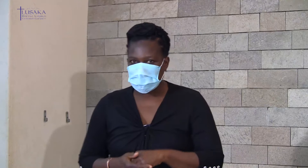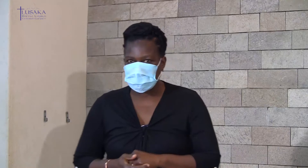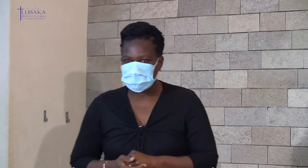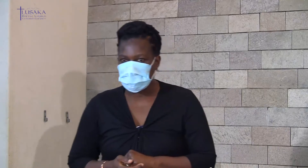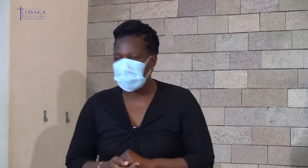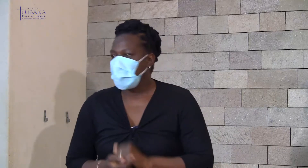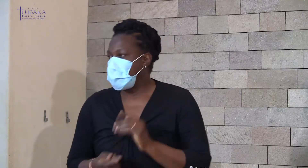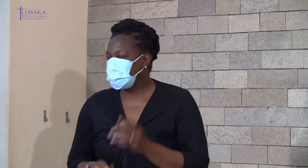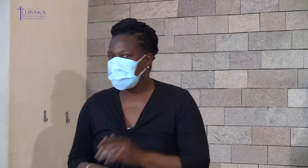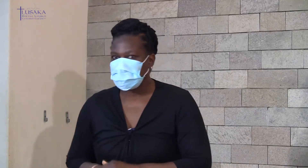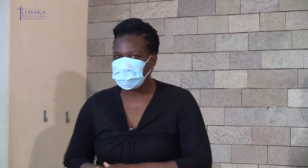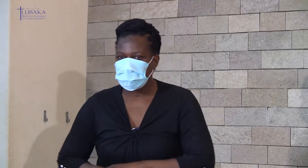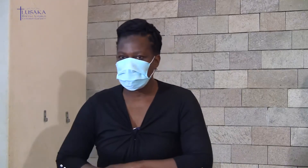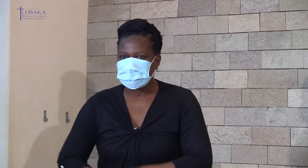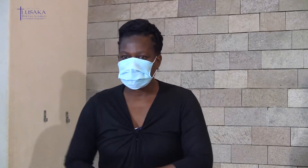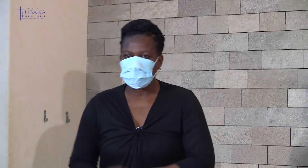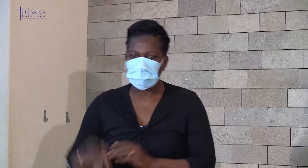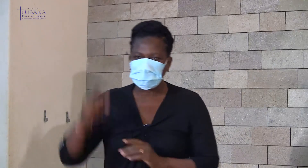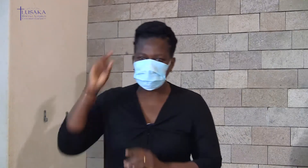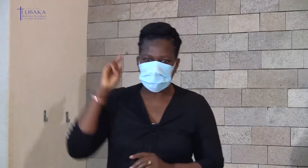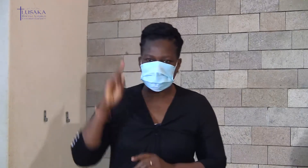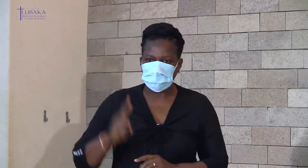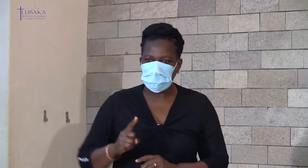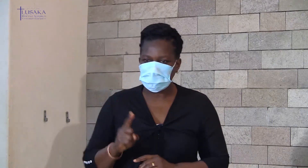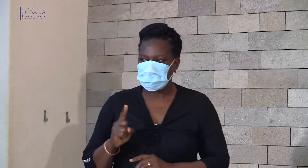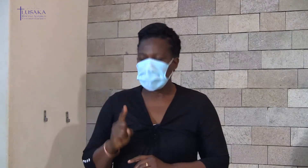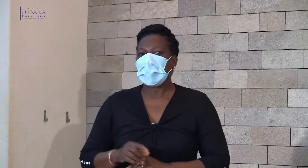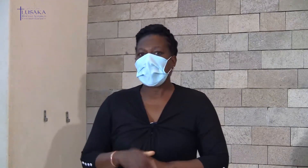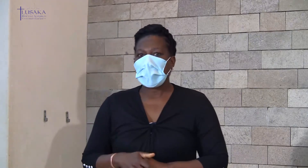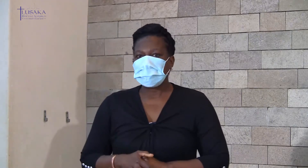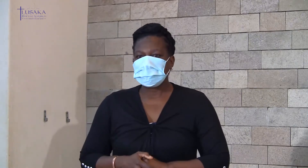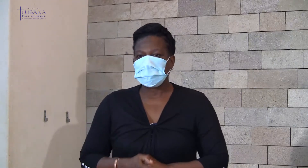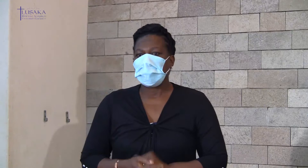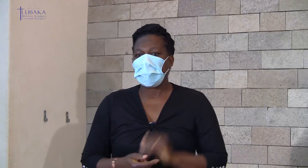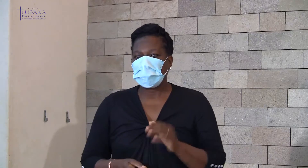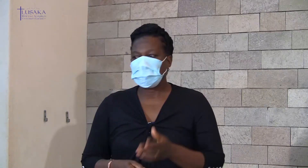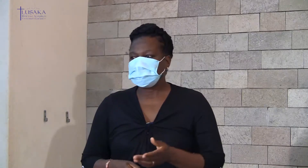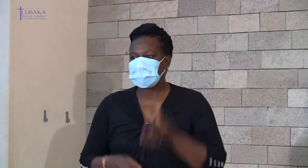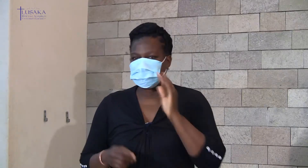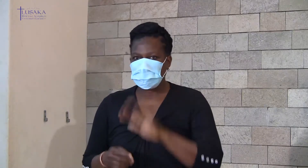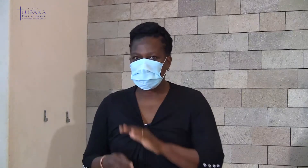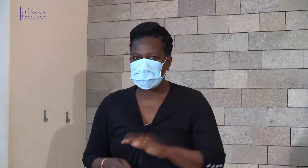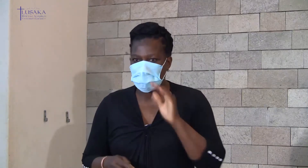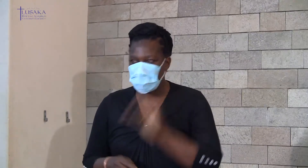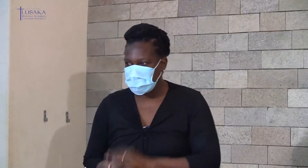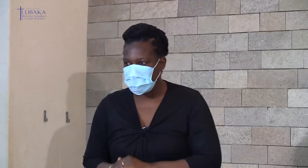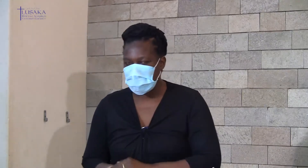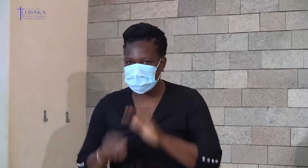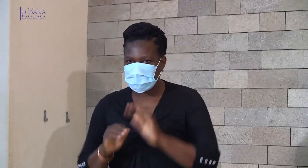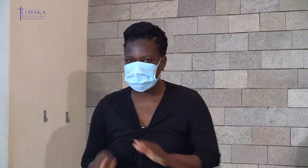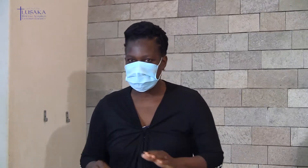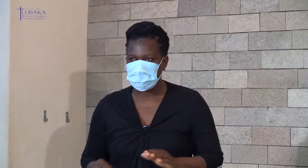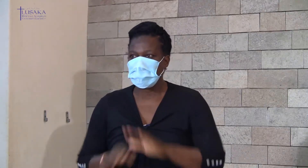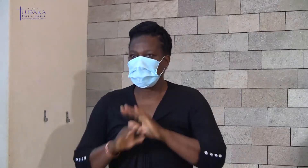boys and girls, what you have to know is that you have to trust in God and always depend upon him